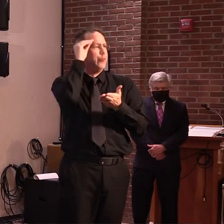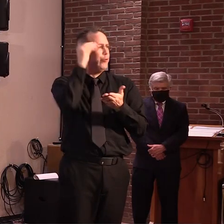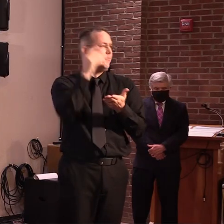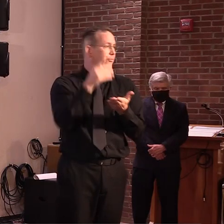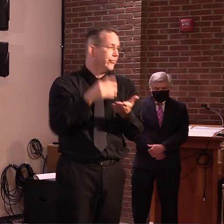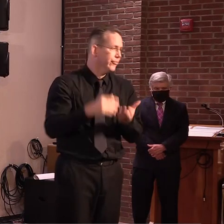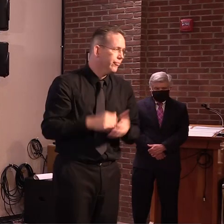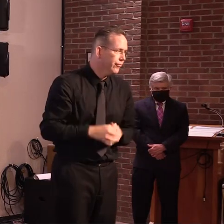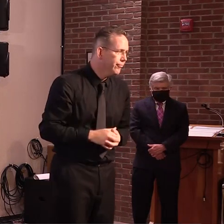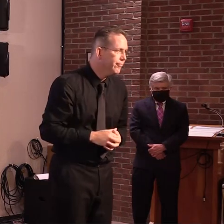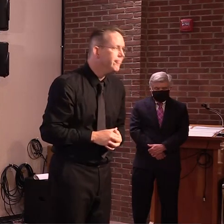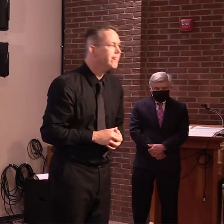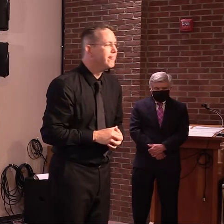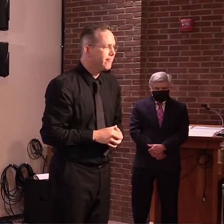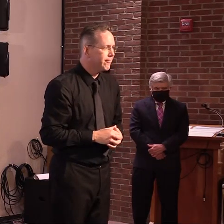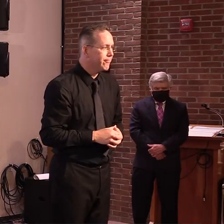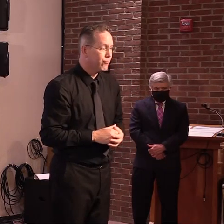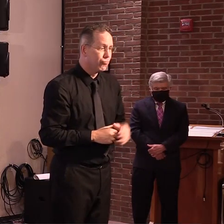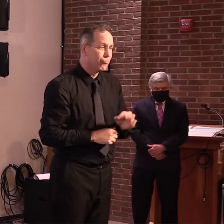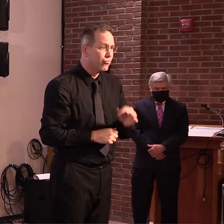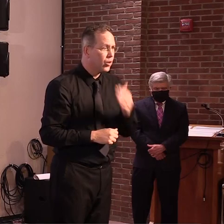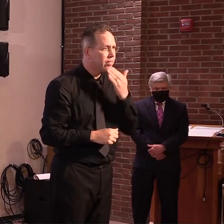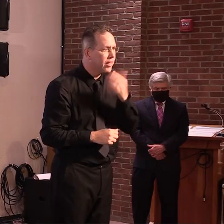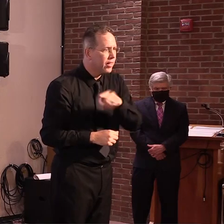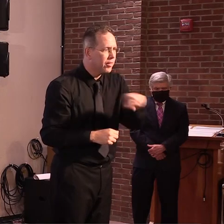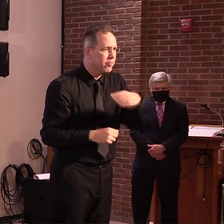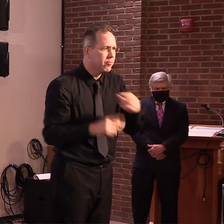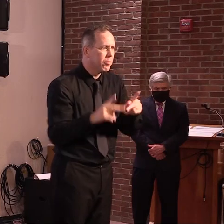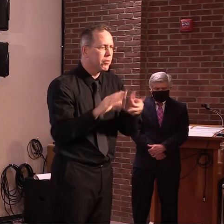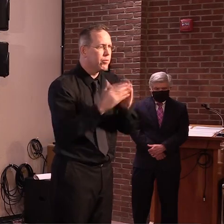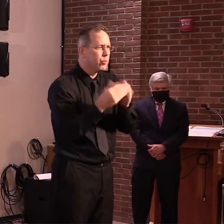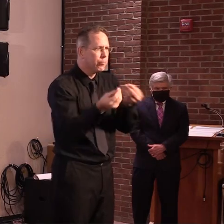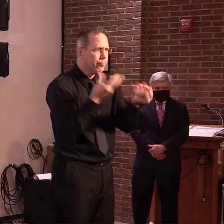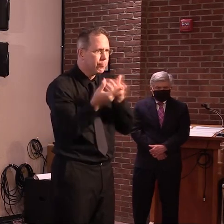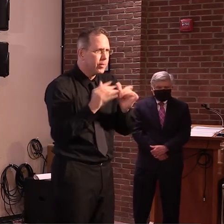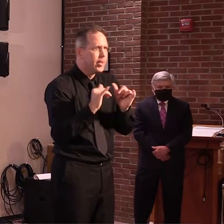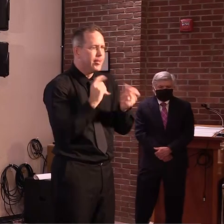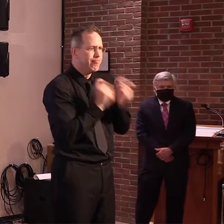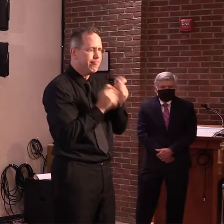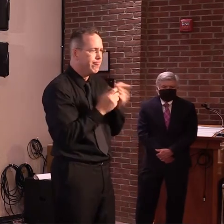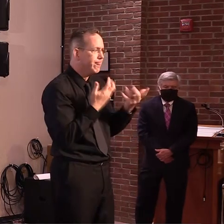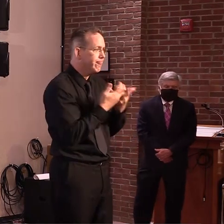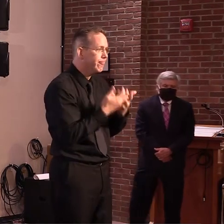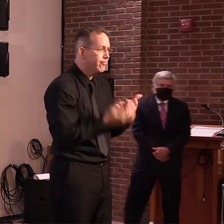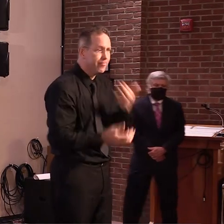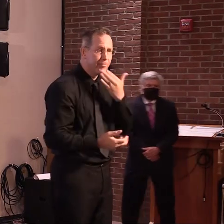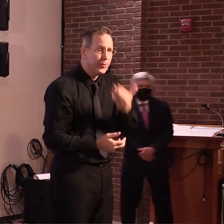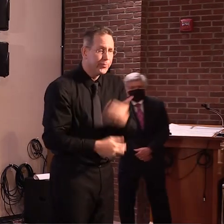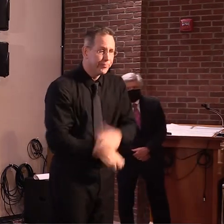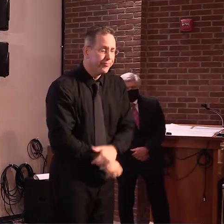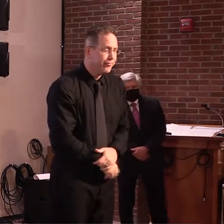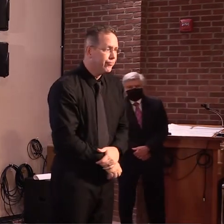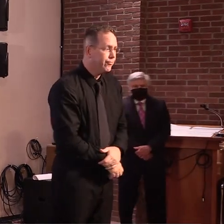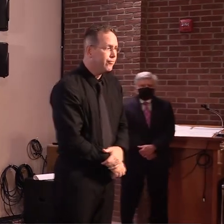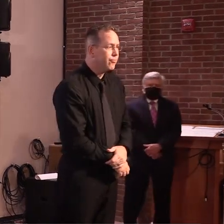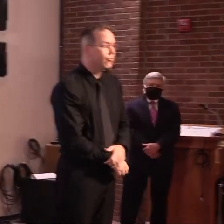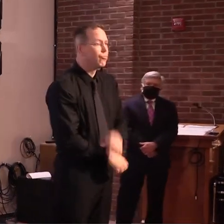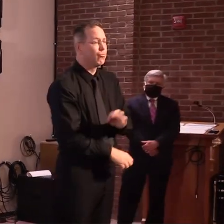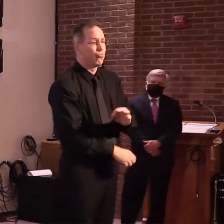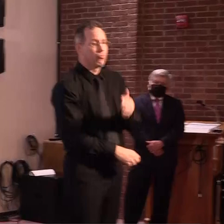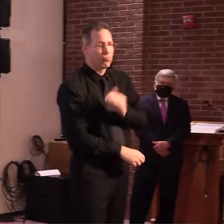All set, Lisa? Yeah, that's good. Thank you. Kat, WCAX.